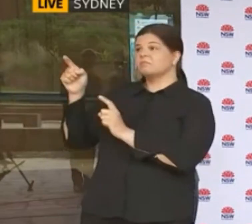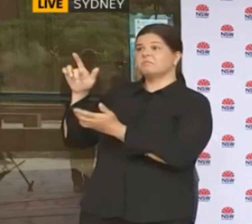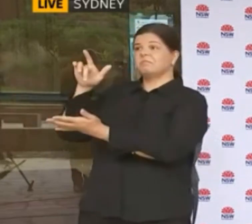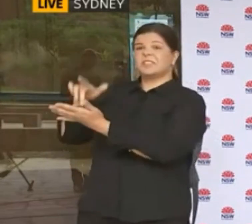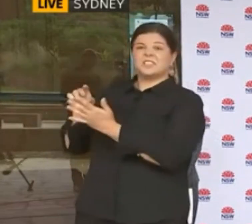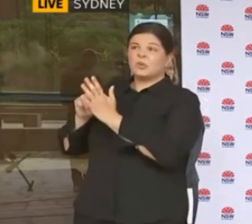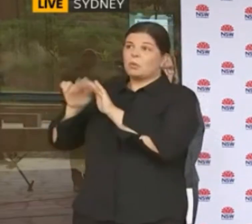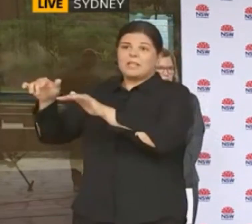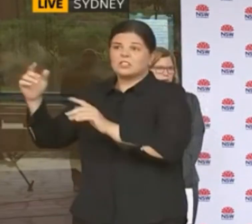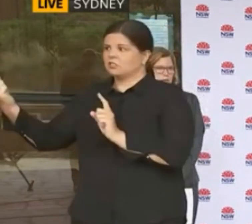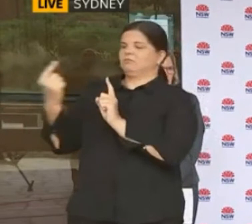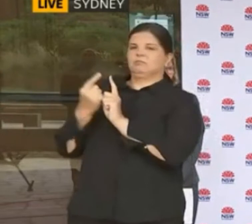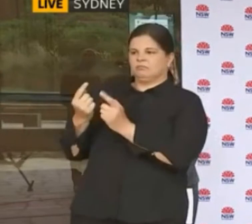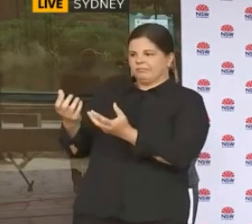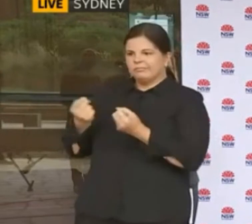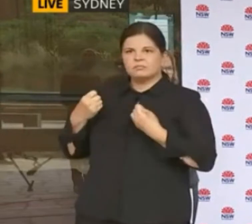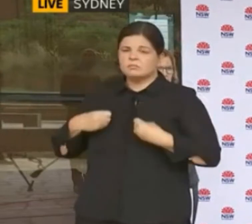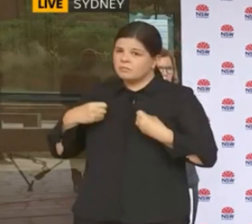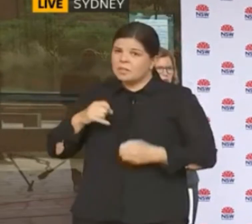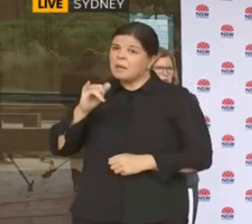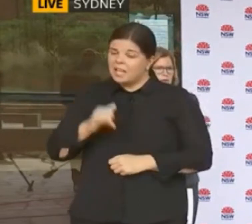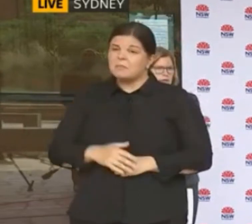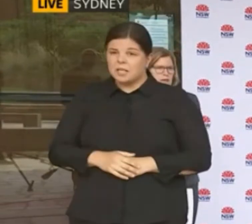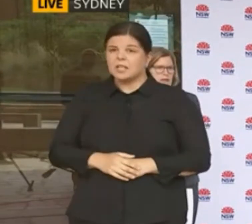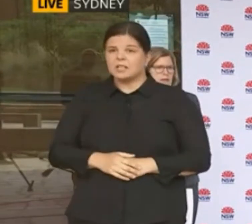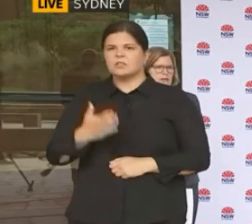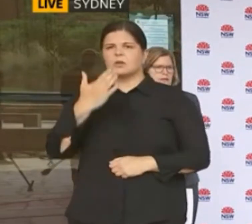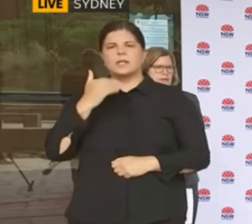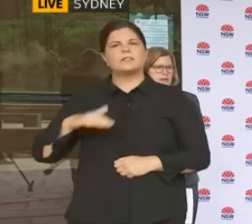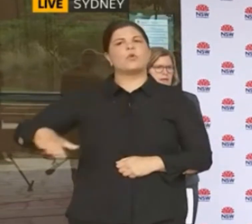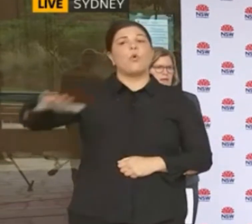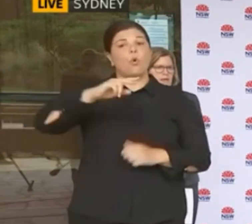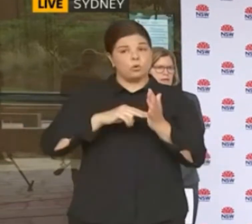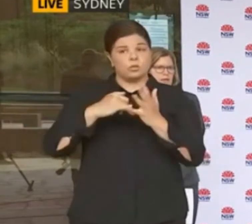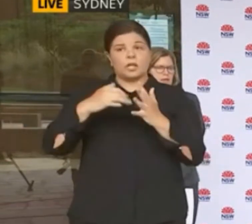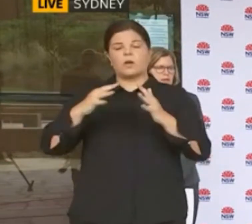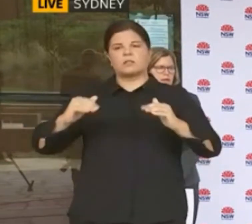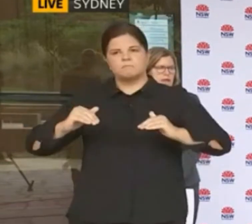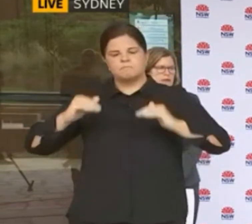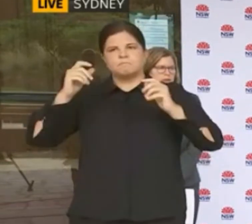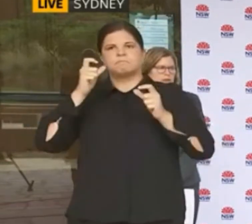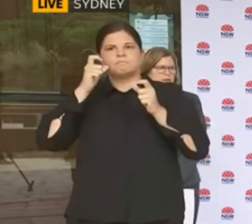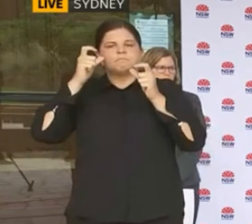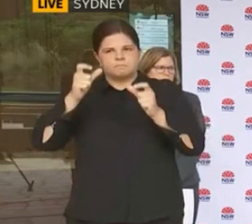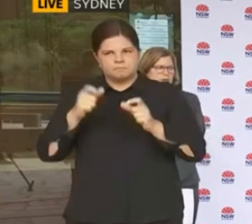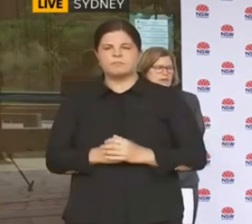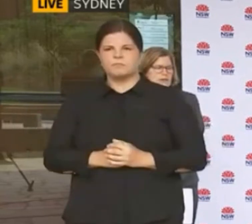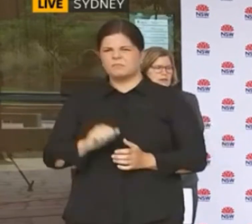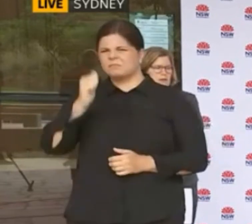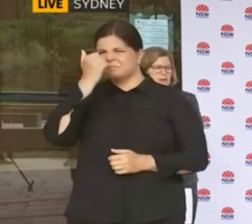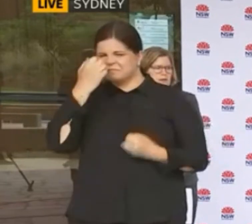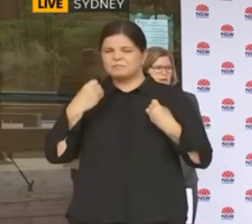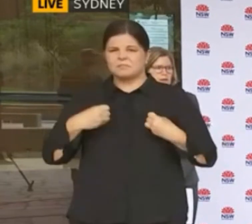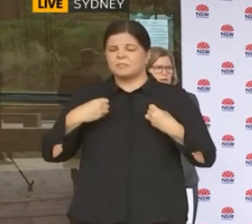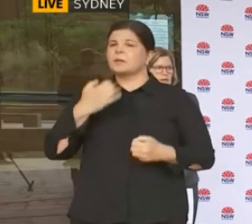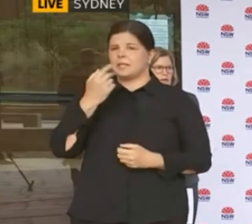could have acquired the virus. So please be on your toes, be on high alert, everybody, and please come forward and get tested with the mildest of symptoms. That is